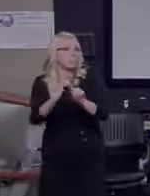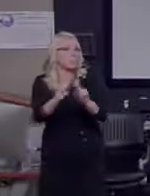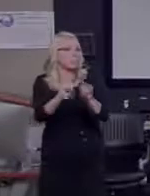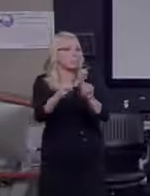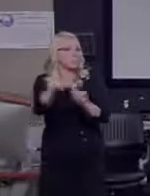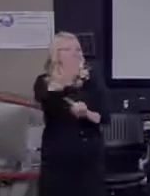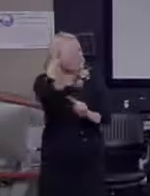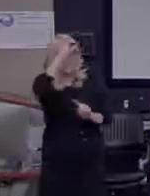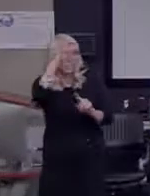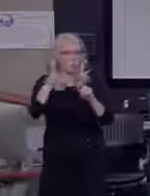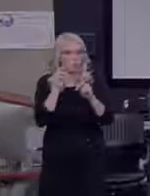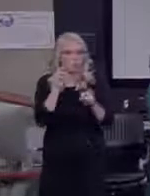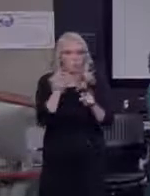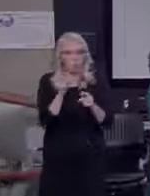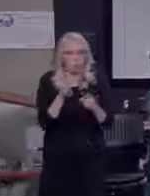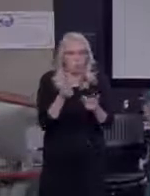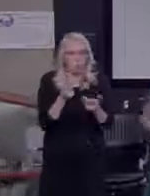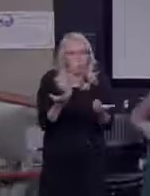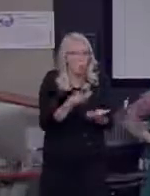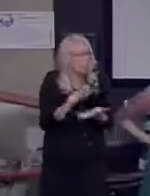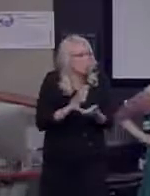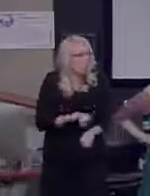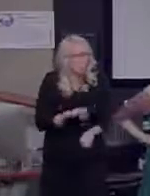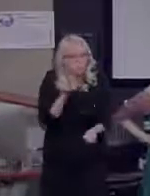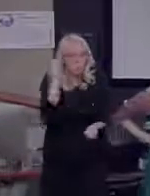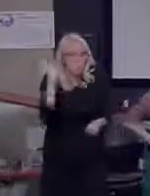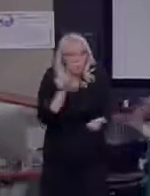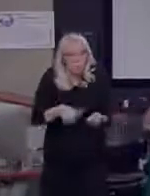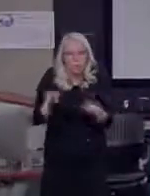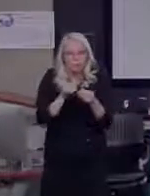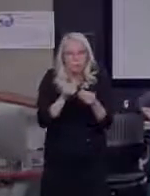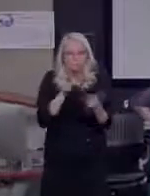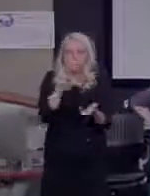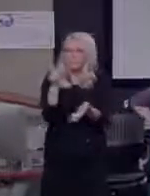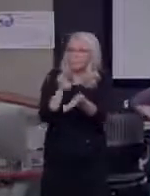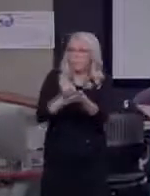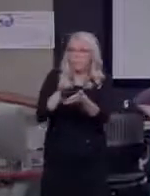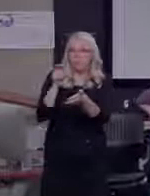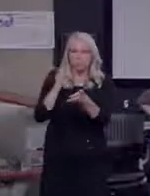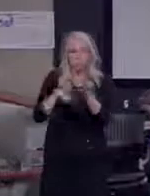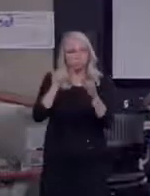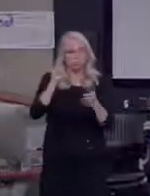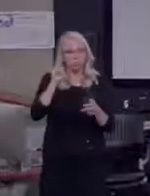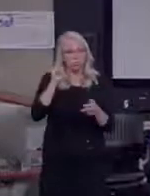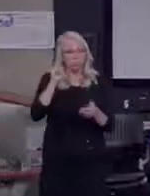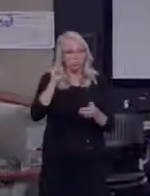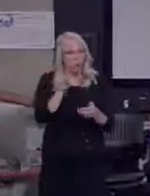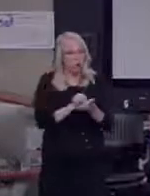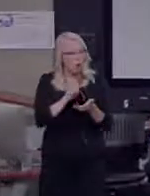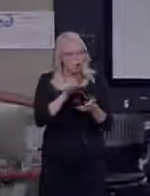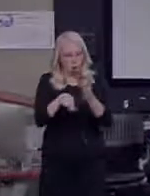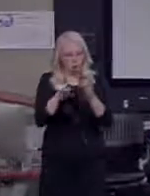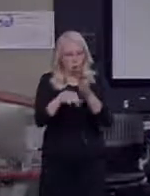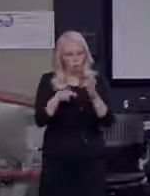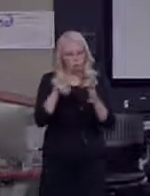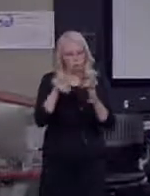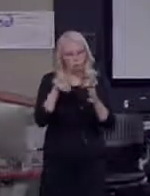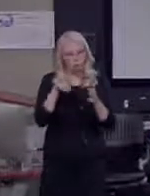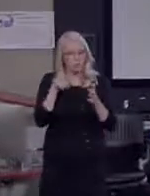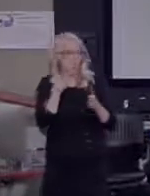to trust anymore. Even publishing a journal article, it's estimated that it's read by